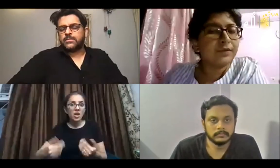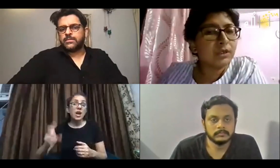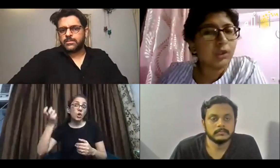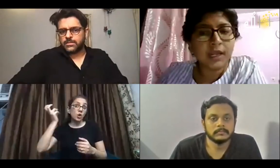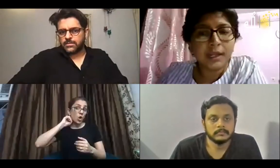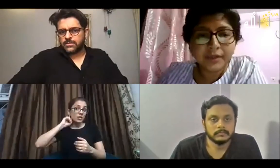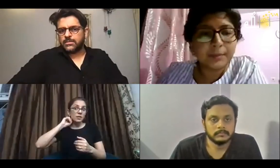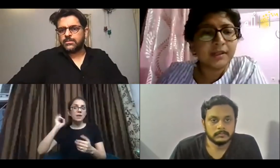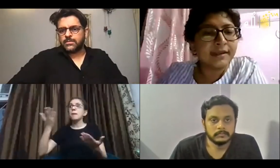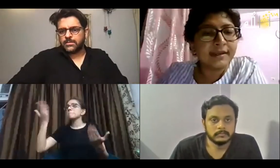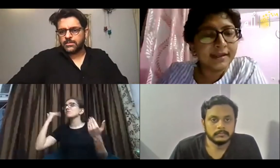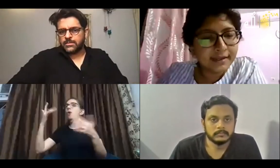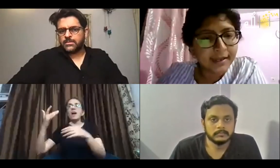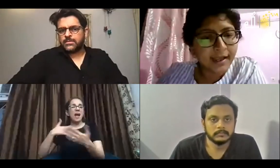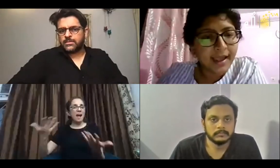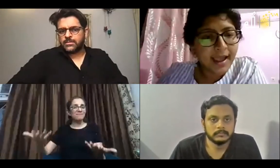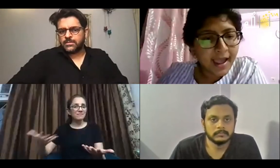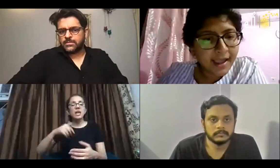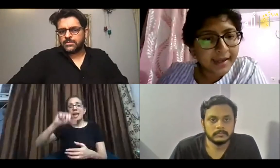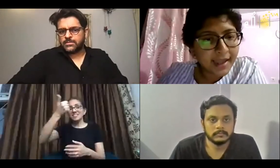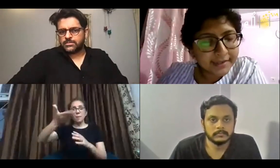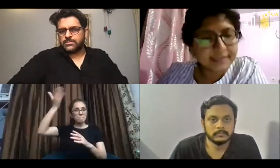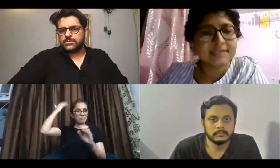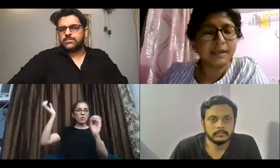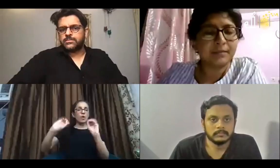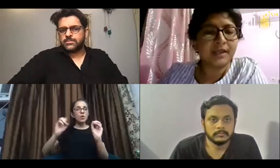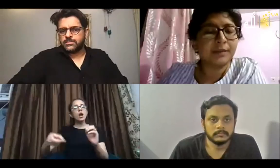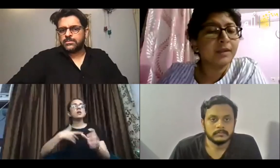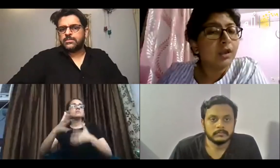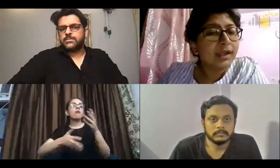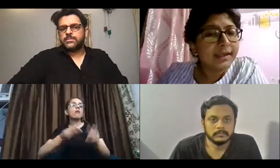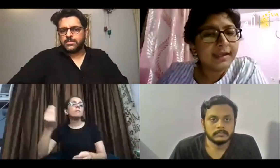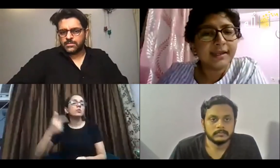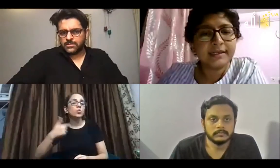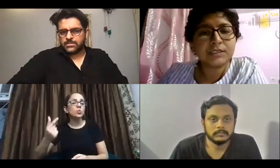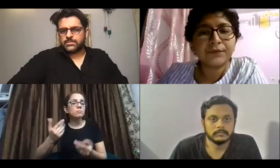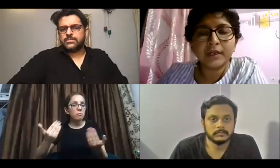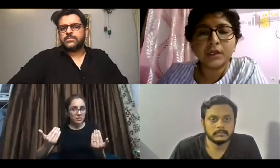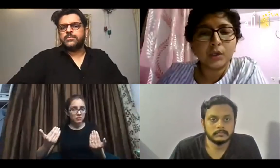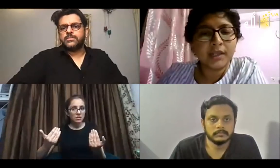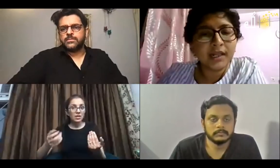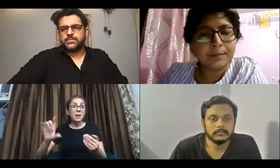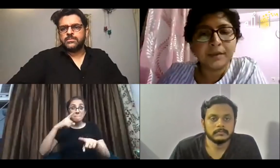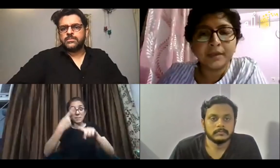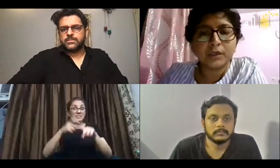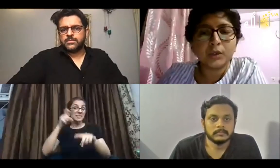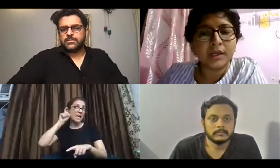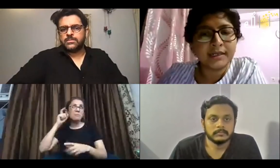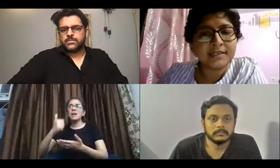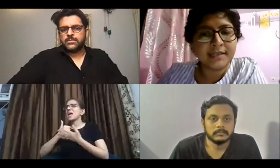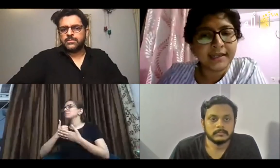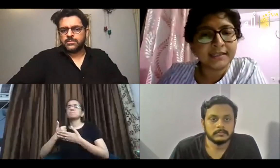implant was not available in India and at the same time, hearing aids were not helping me